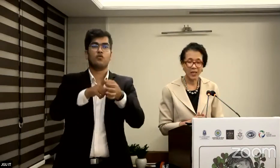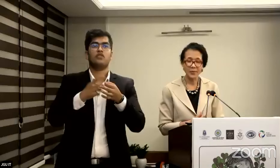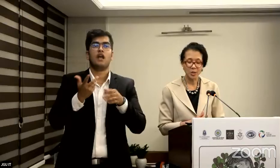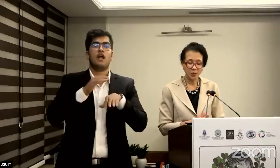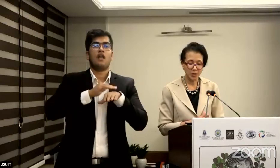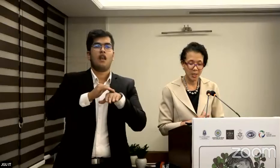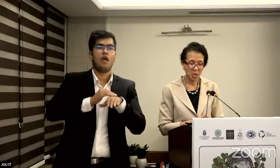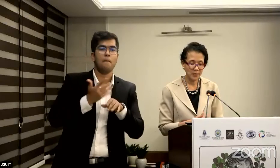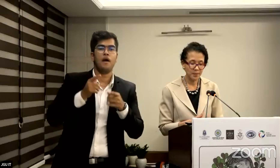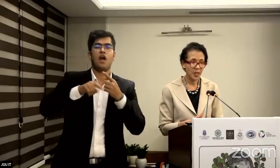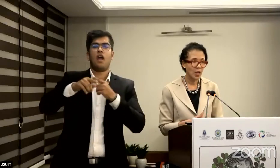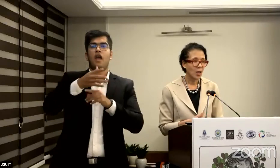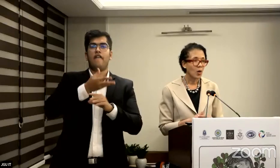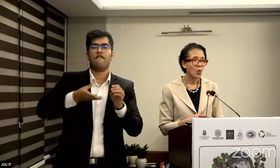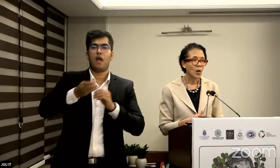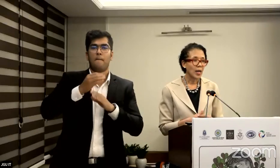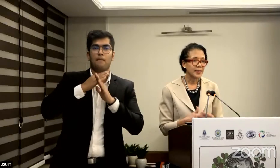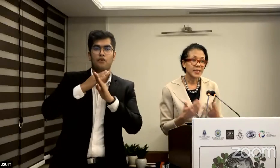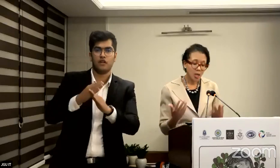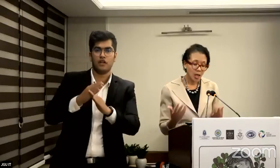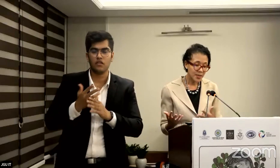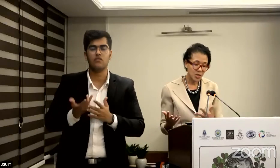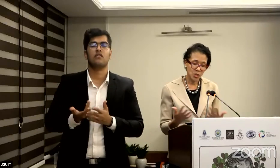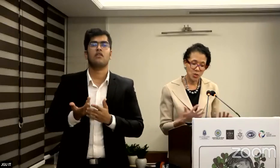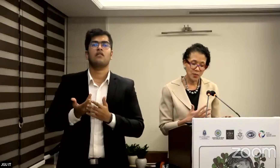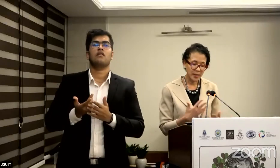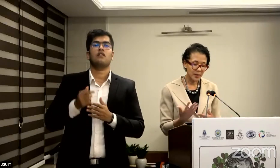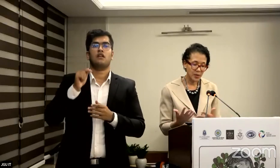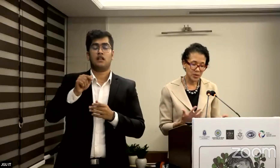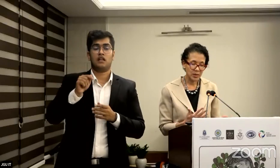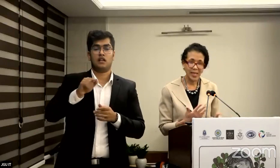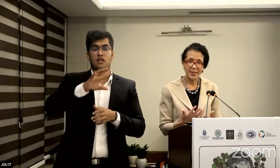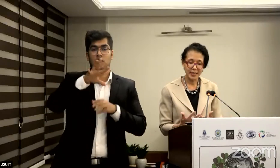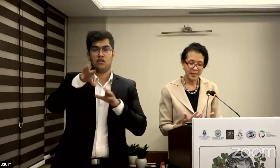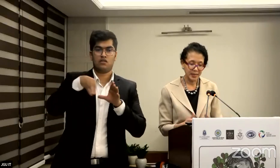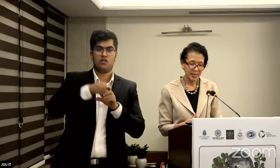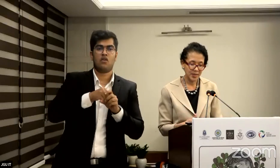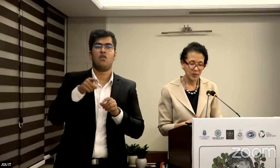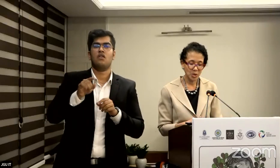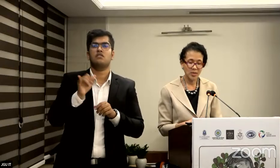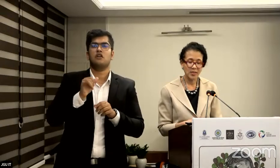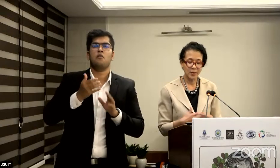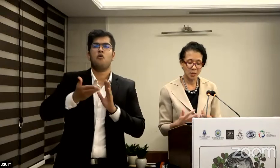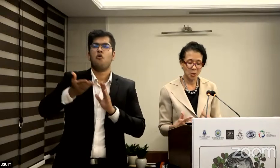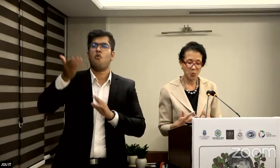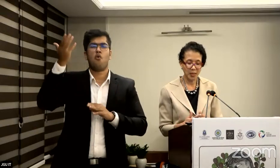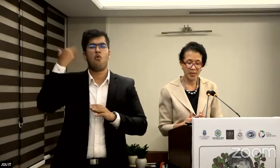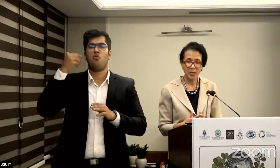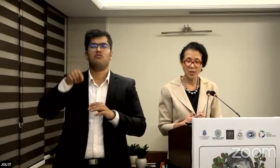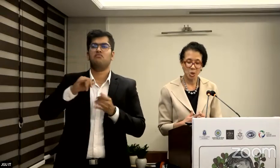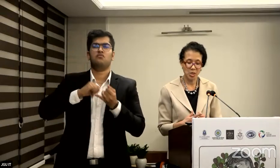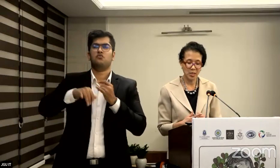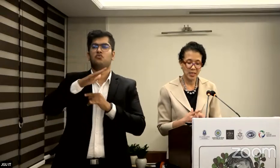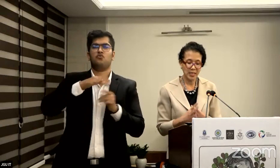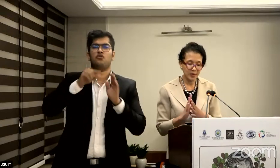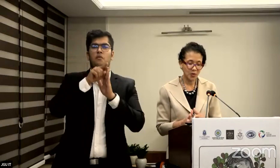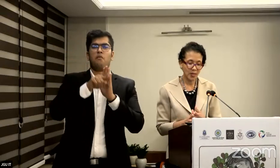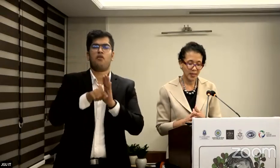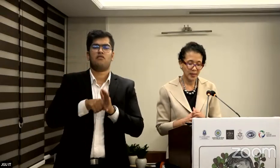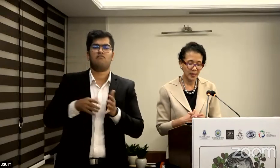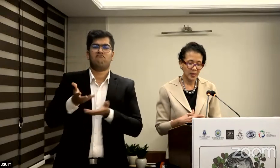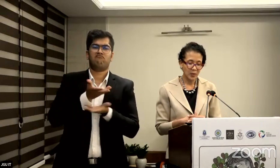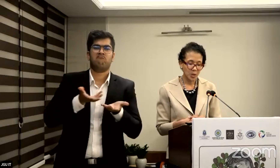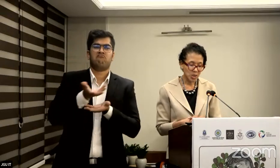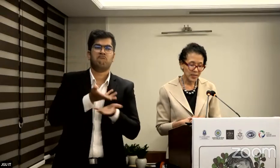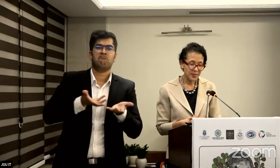and environmental protection did constitute among the most classic and contested versions of the social policy question in the